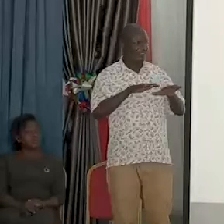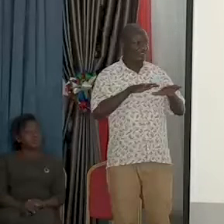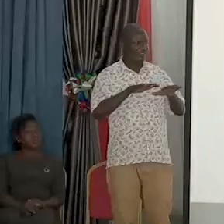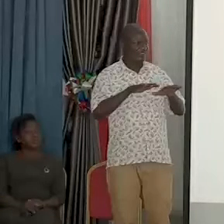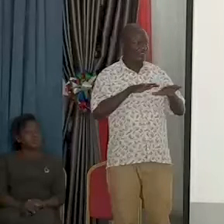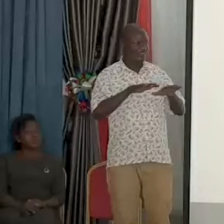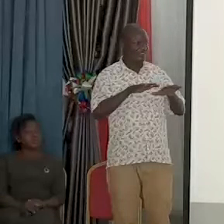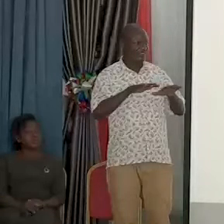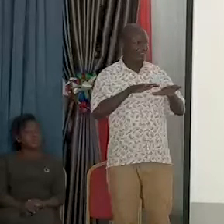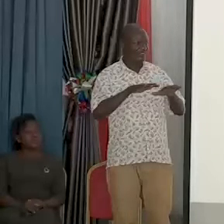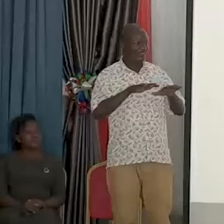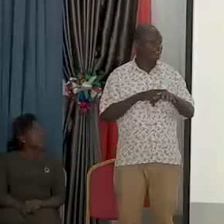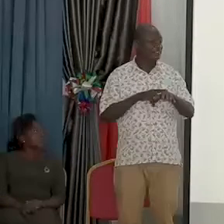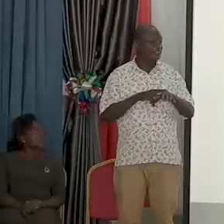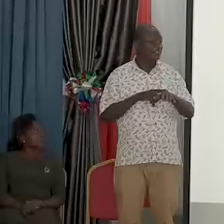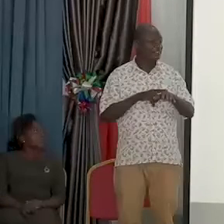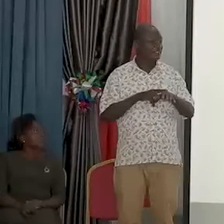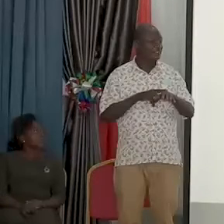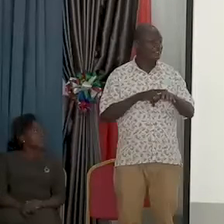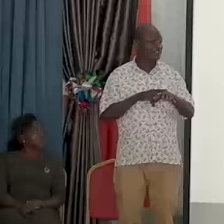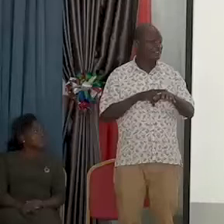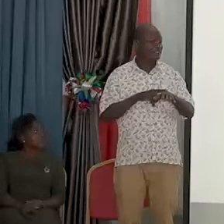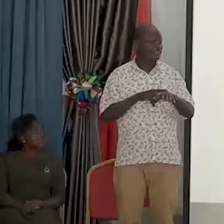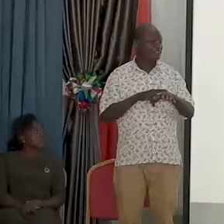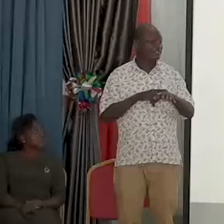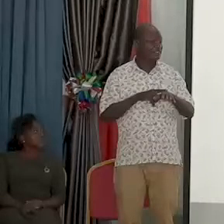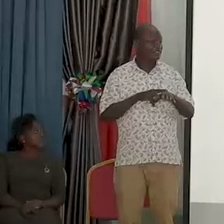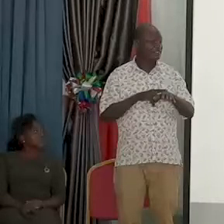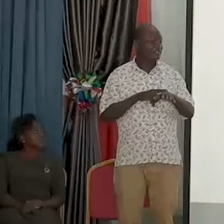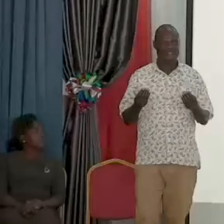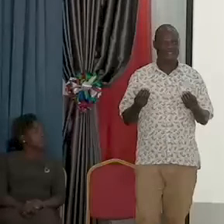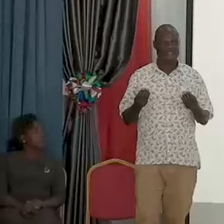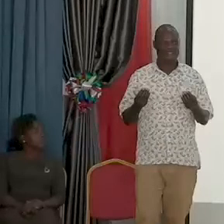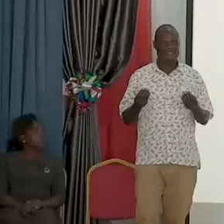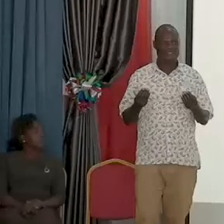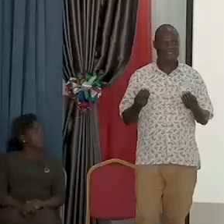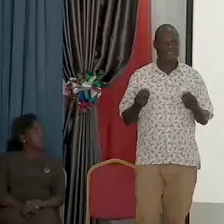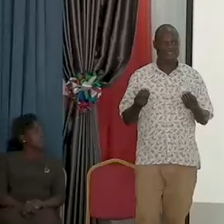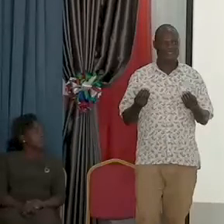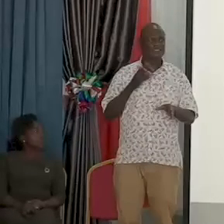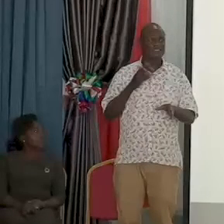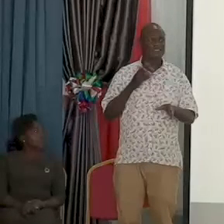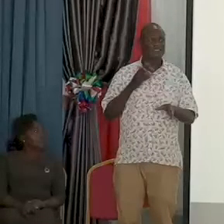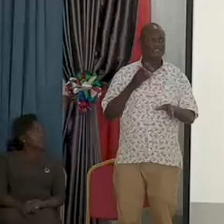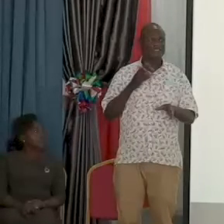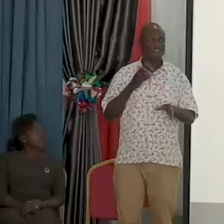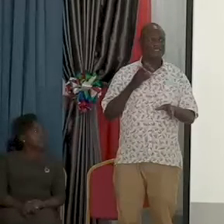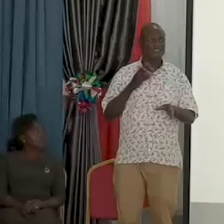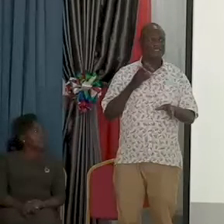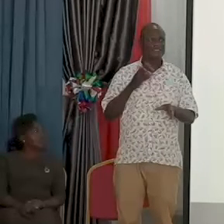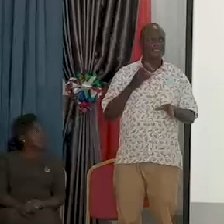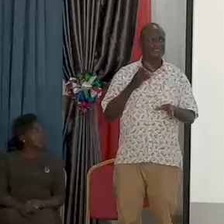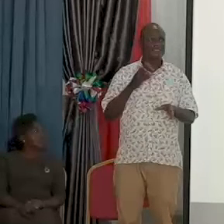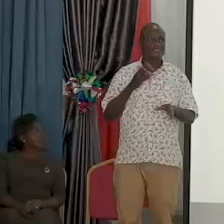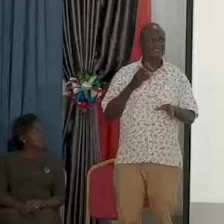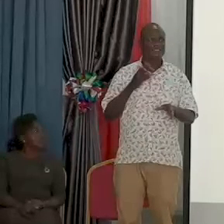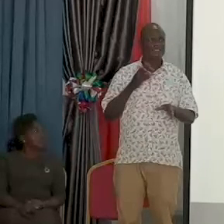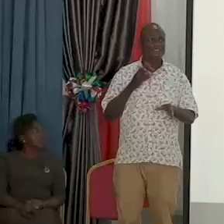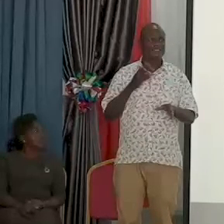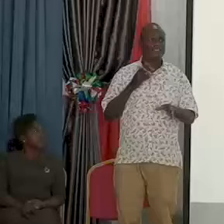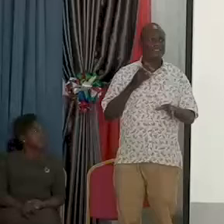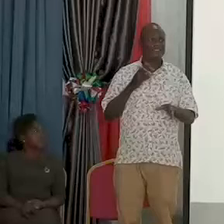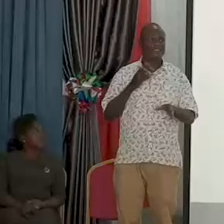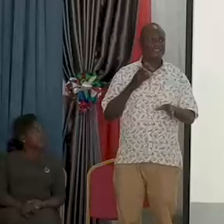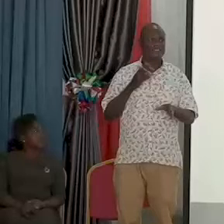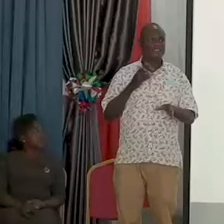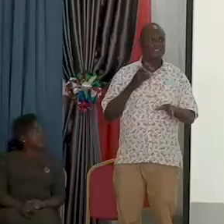Sometimes attitudes and behaviors might be easier to eliminate than access physical barriers, because you can just tell somebody to go home, we don't need you